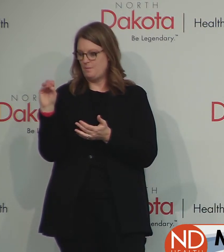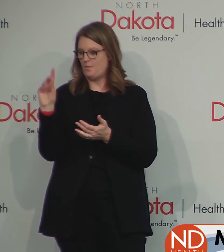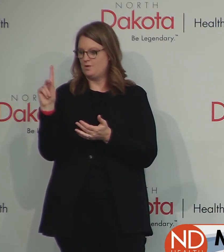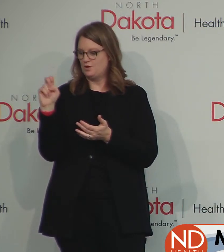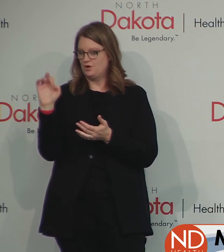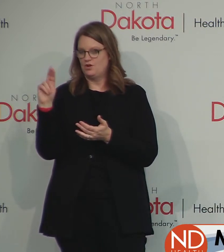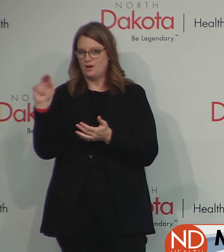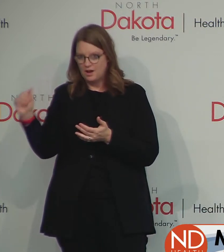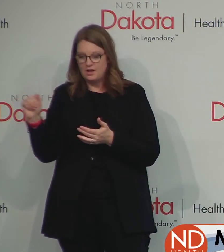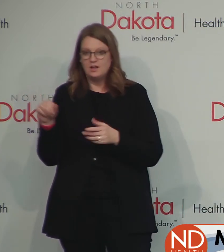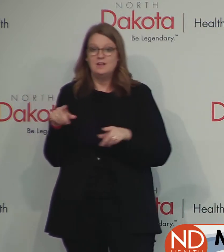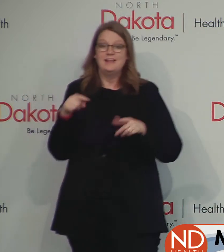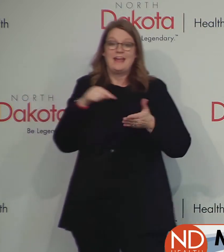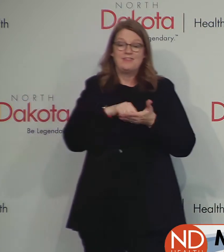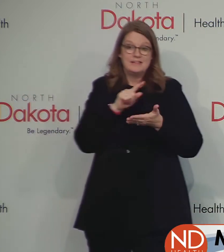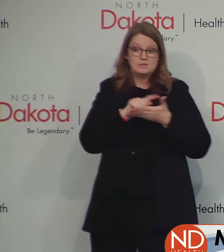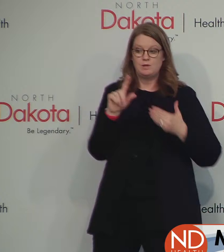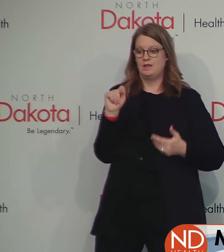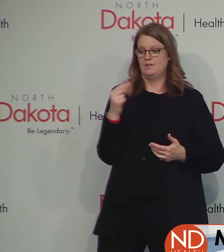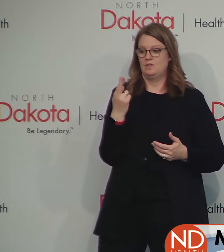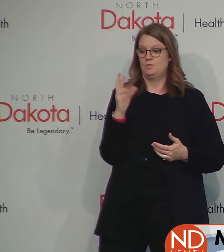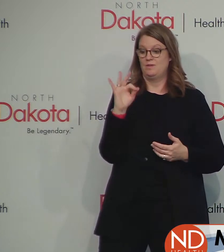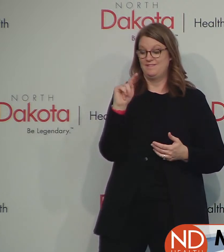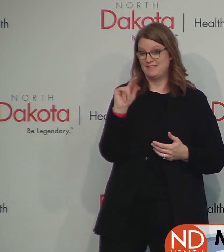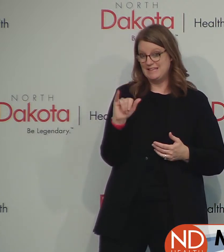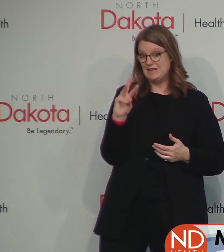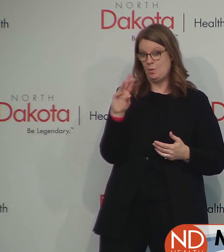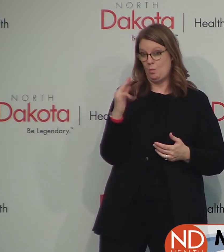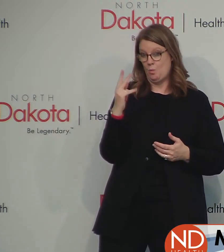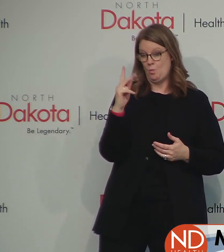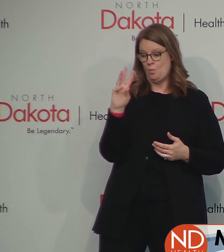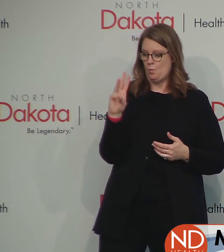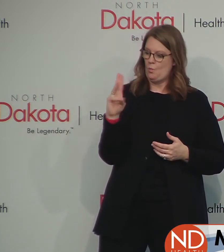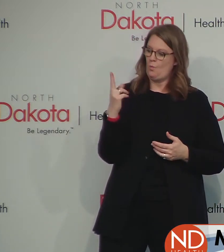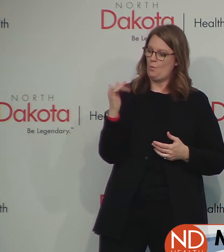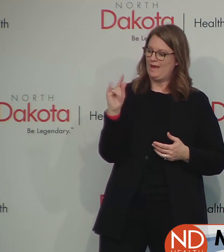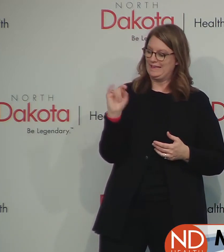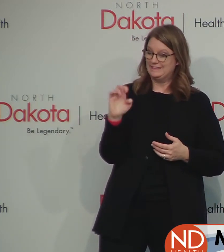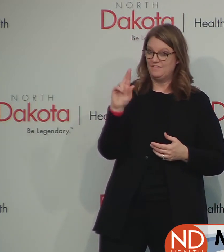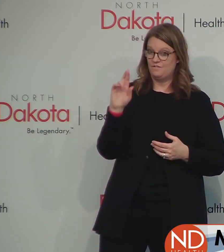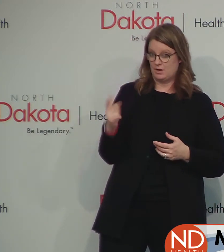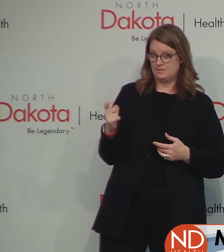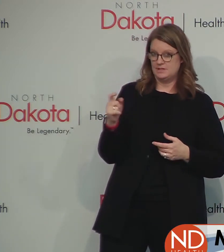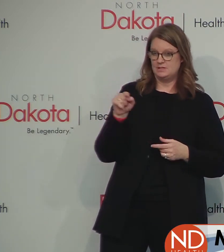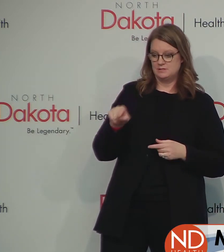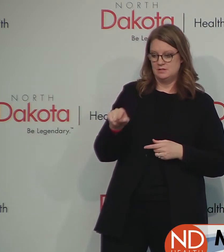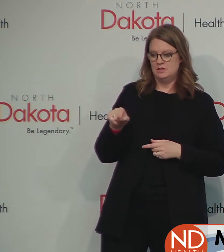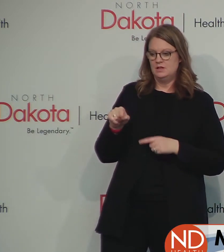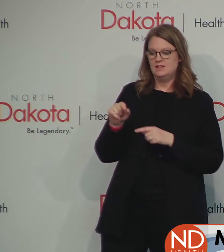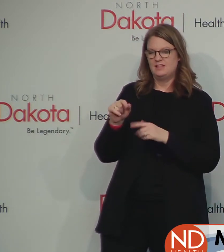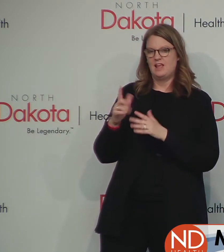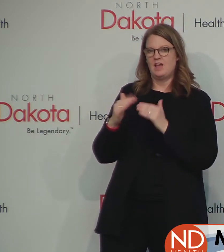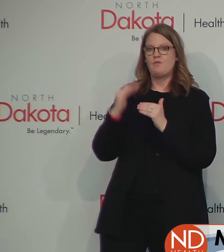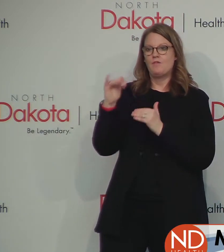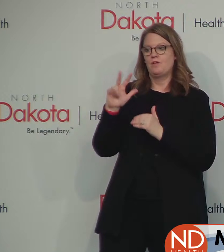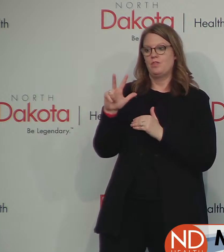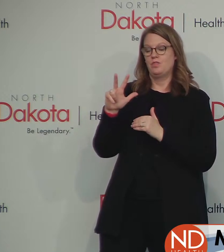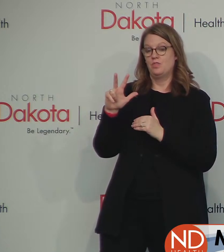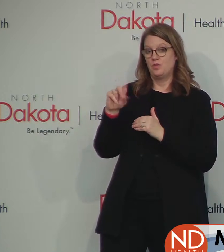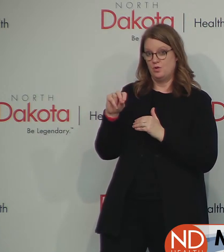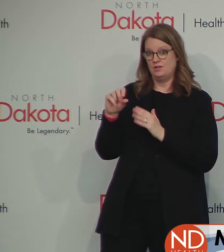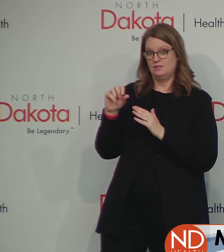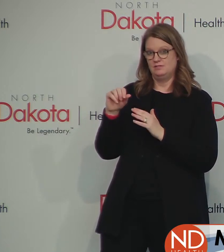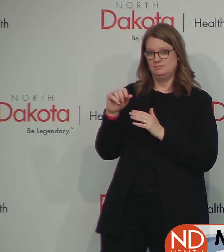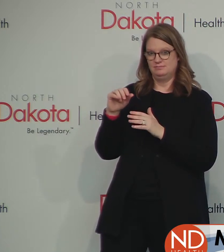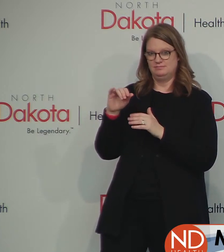week, Thrifty White Pharmacies, which they have 30 locations across the state, received 2,300